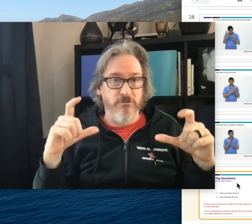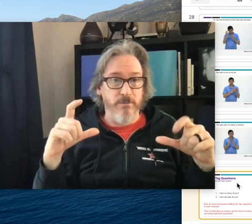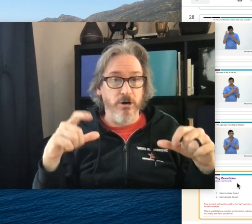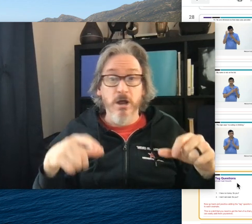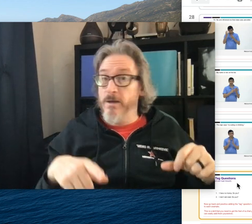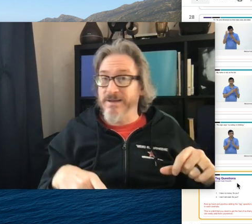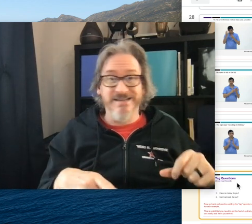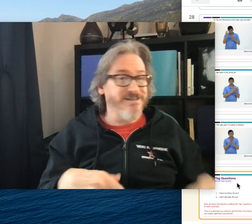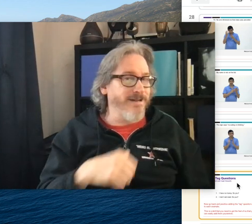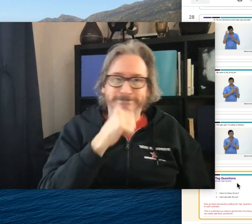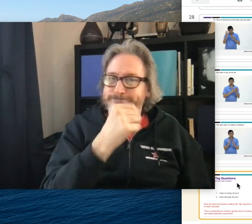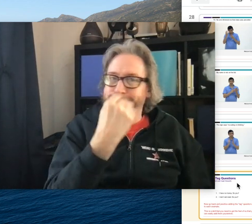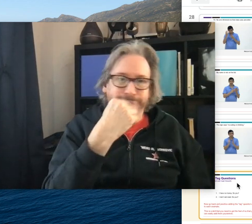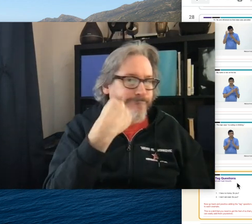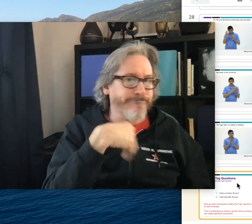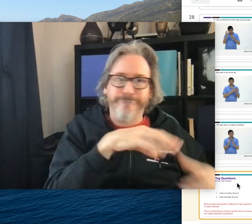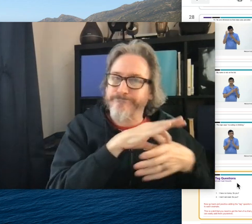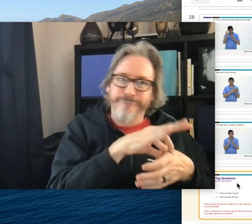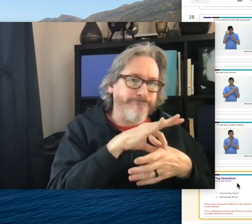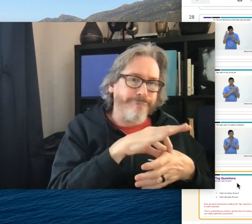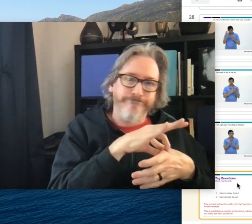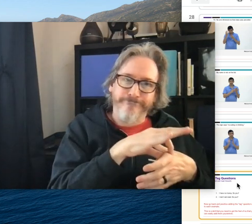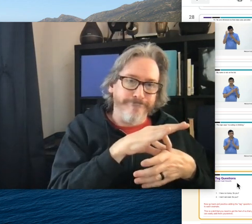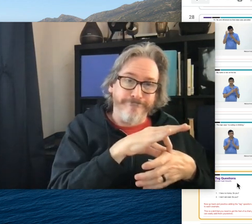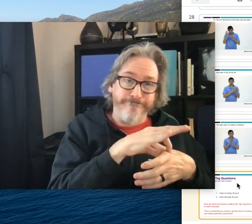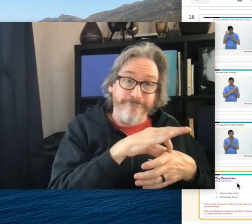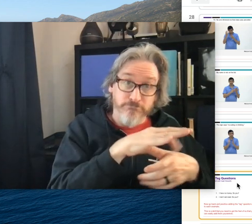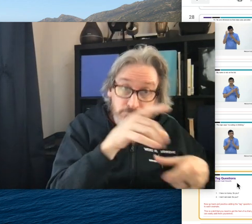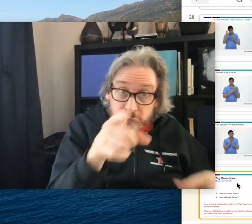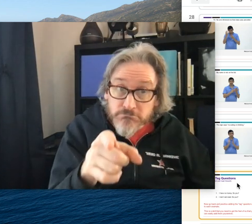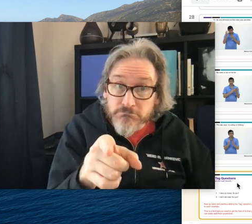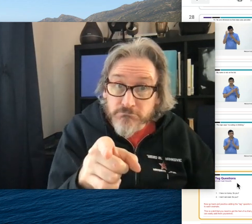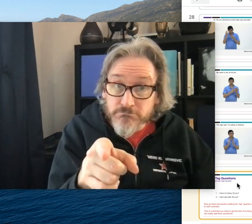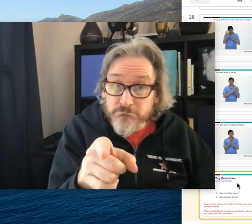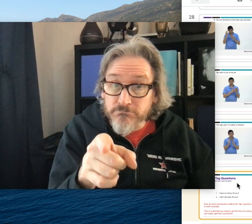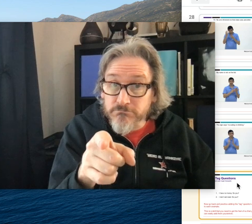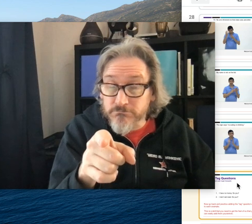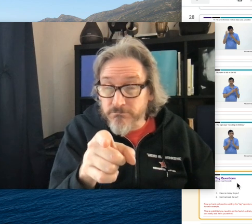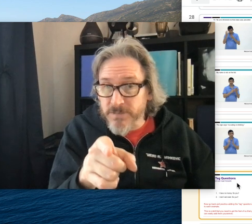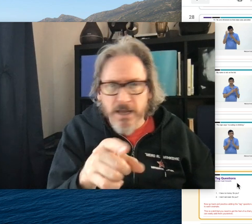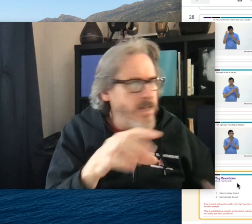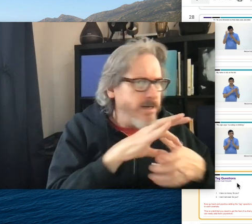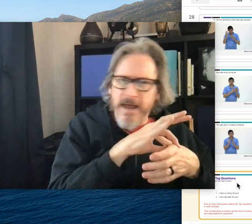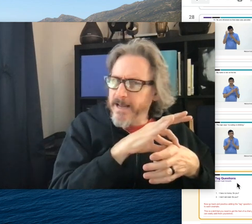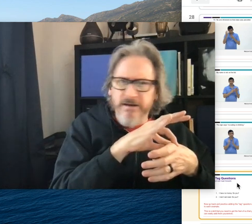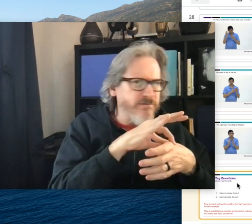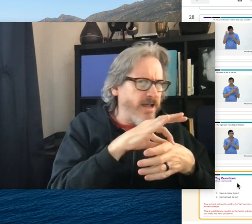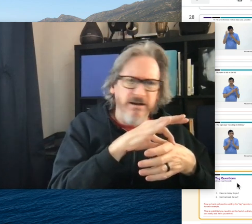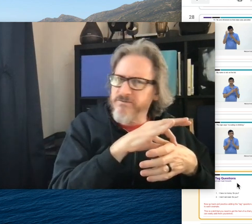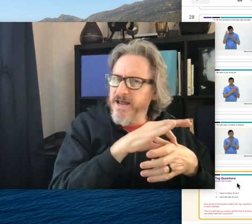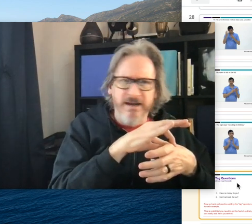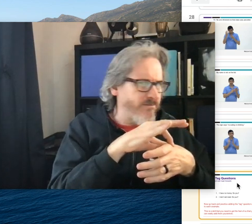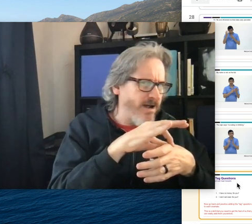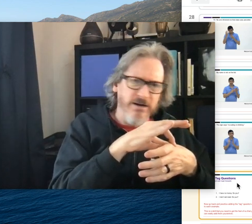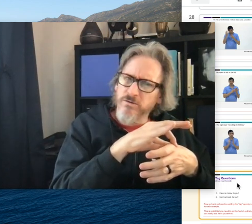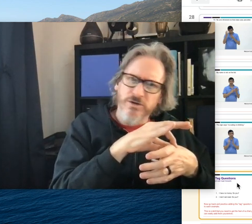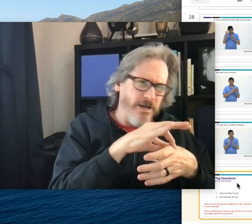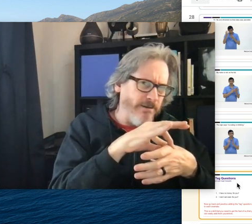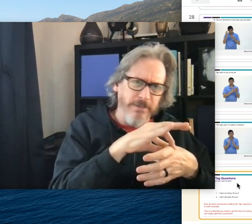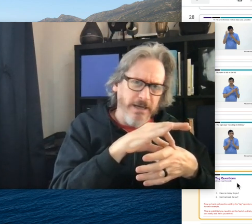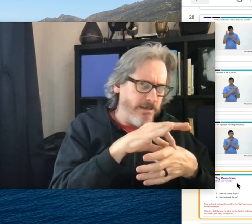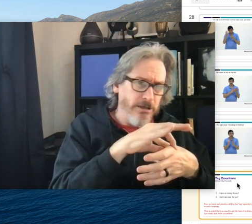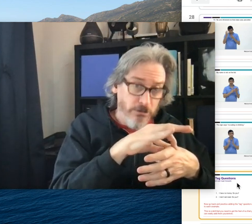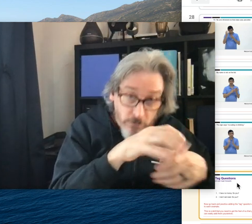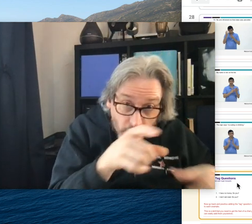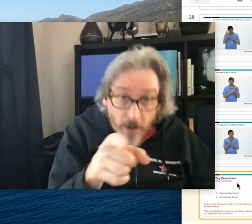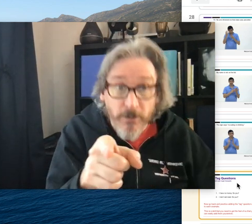expression for that grammar, because you're like, Negative, negative, negative. I don't